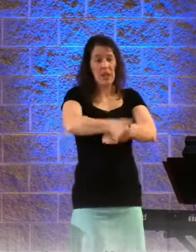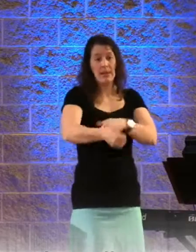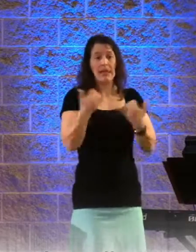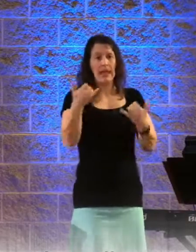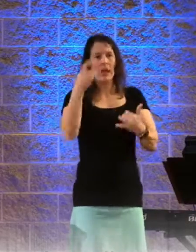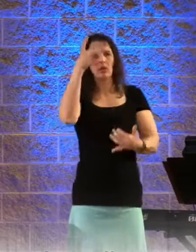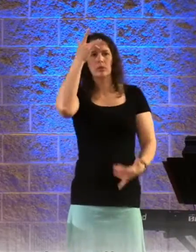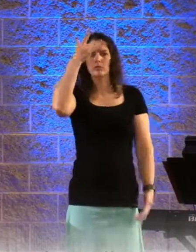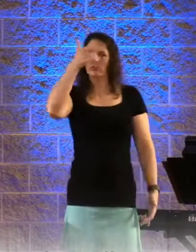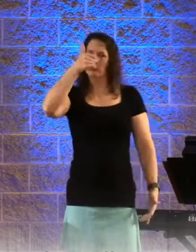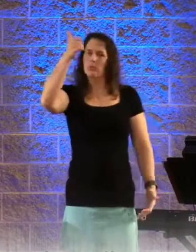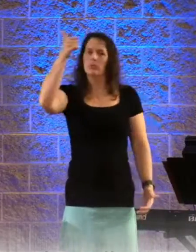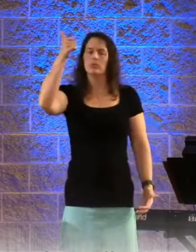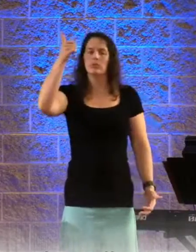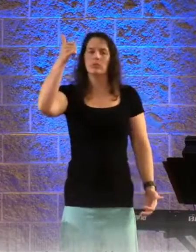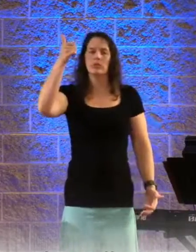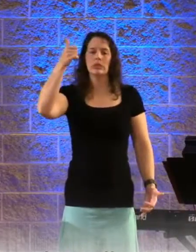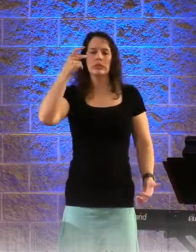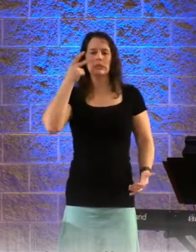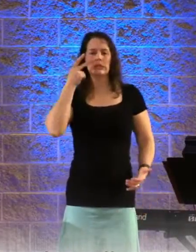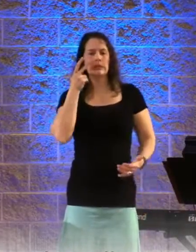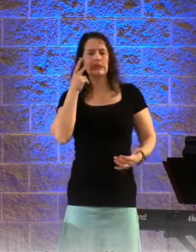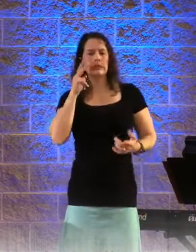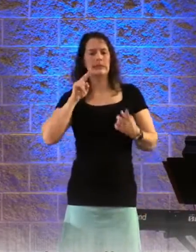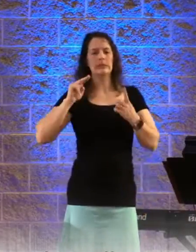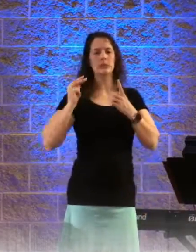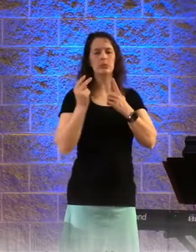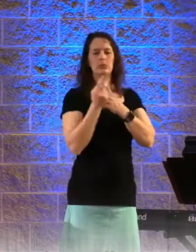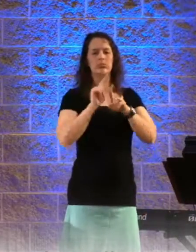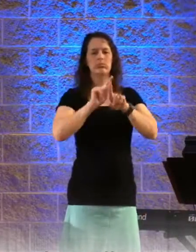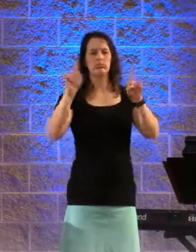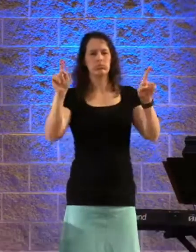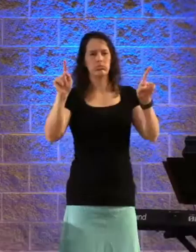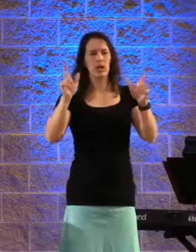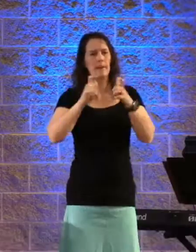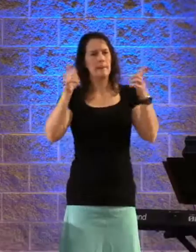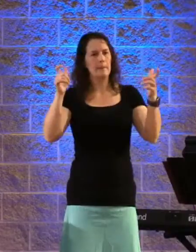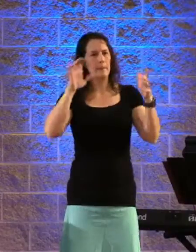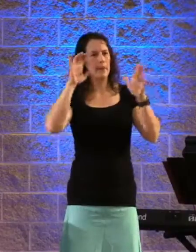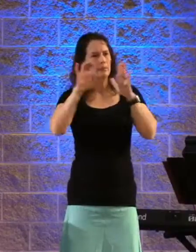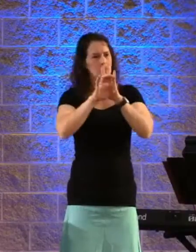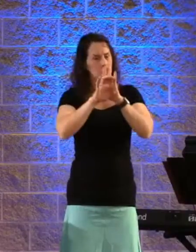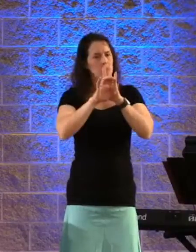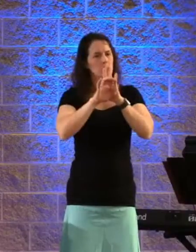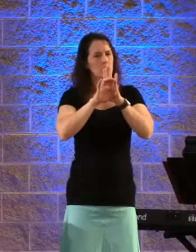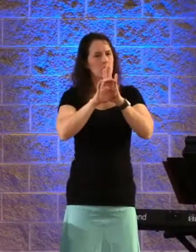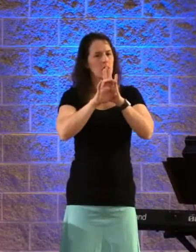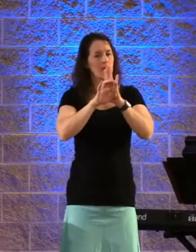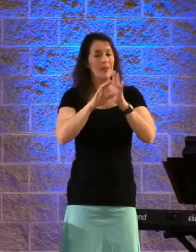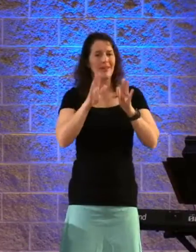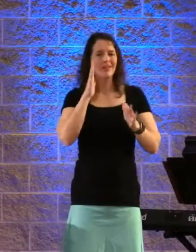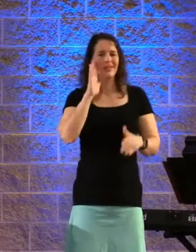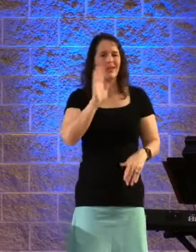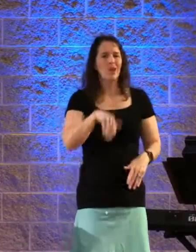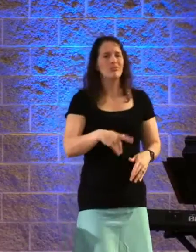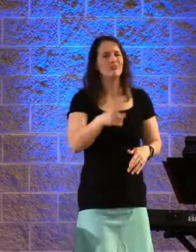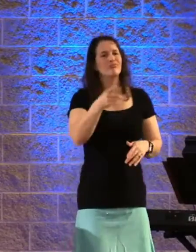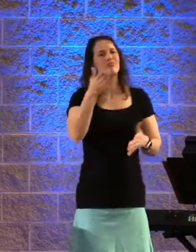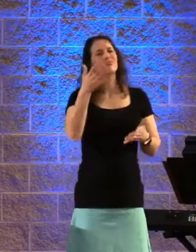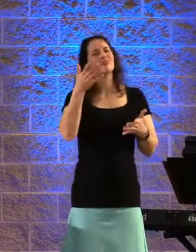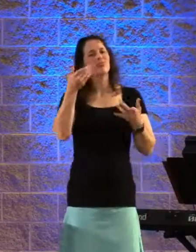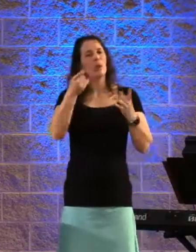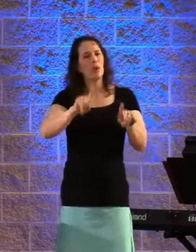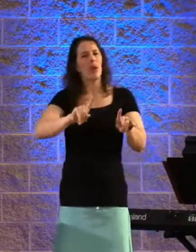And you're seeing things from a different point of view. You're seeing the bigger picture. Do you want to know what? Whatever happened back